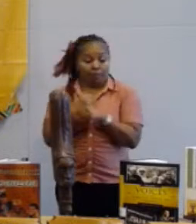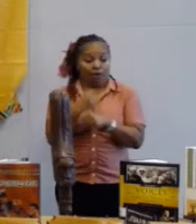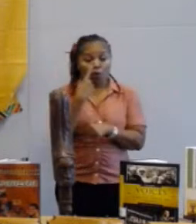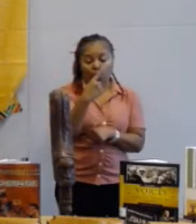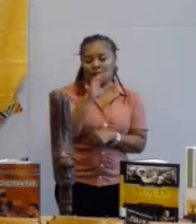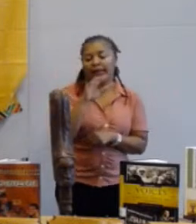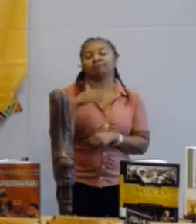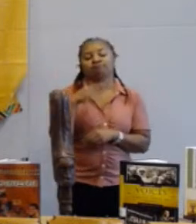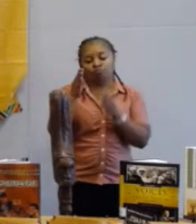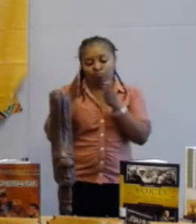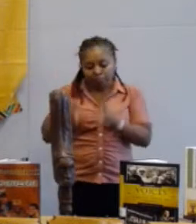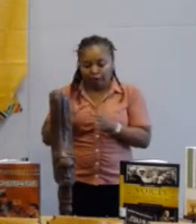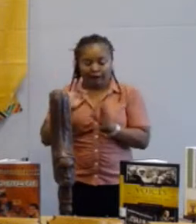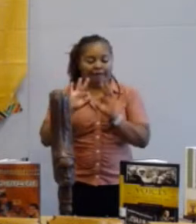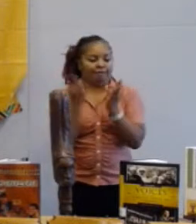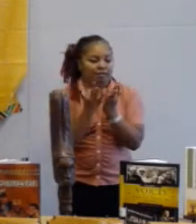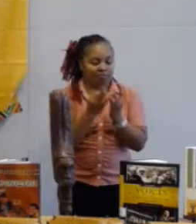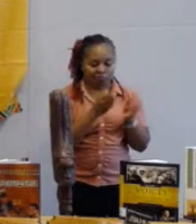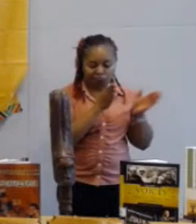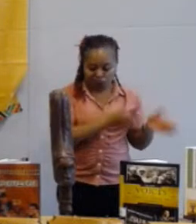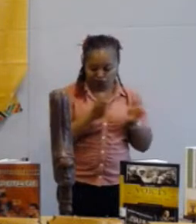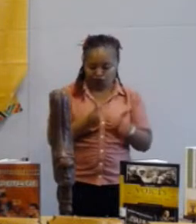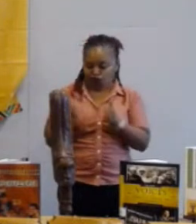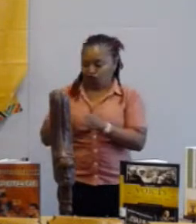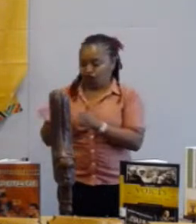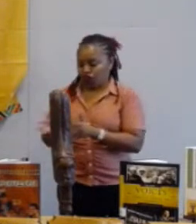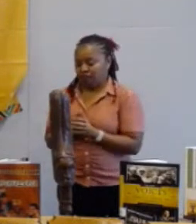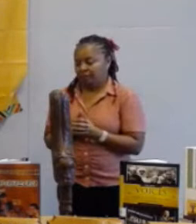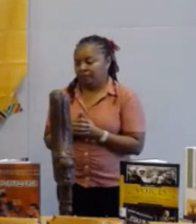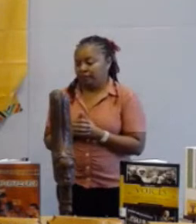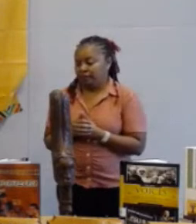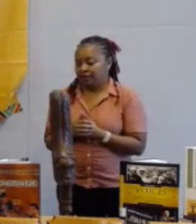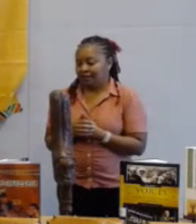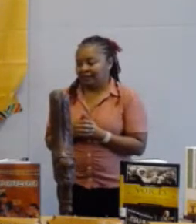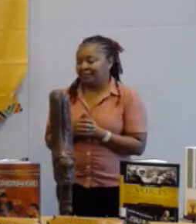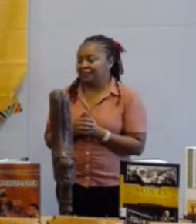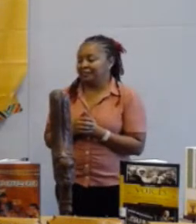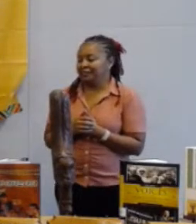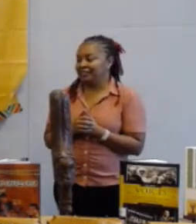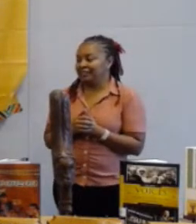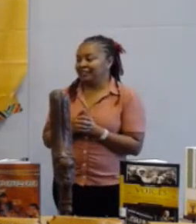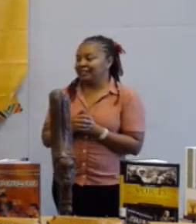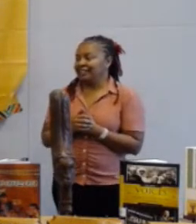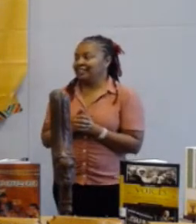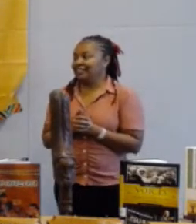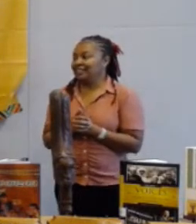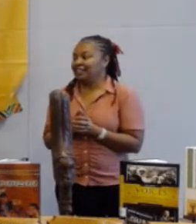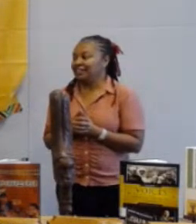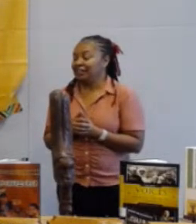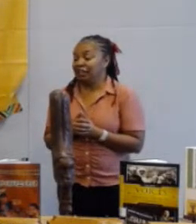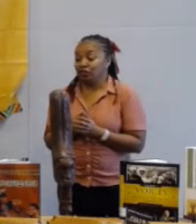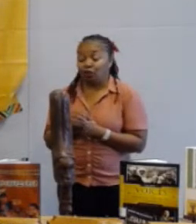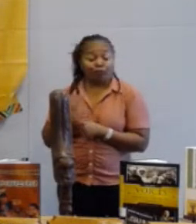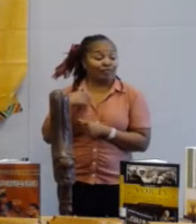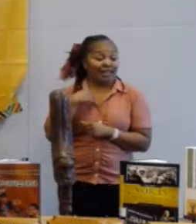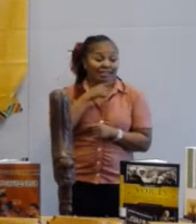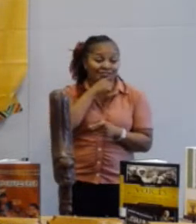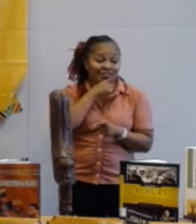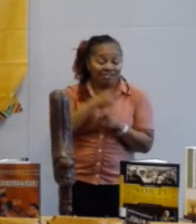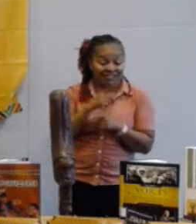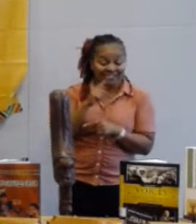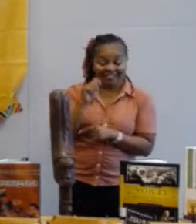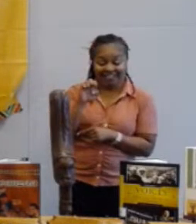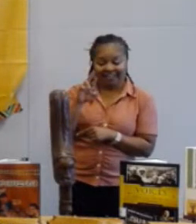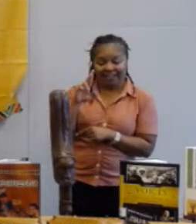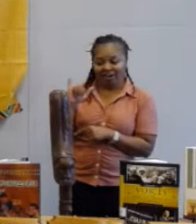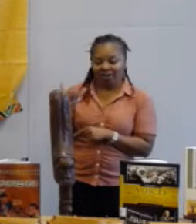And of course, everybody thinks you have to have a fancy mat like Sister Terry has out today,